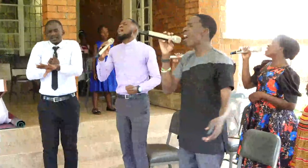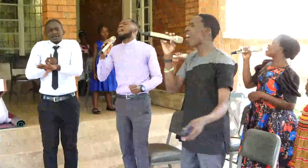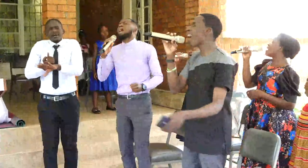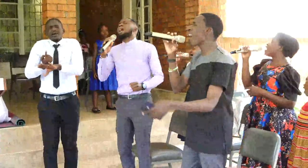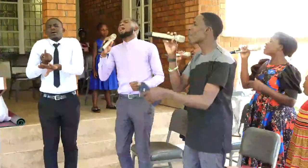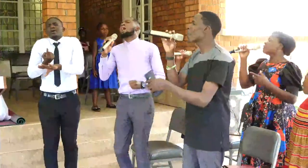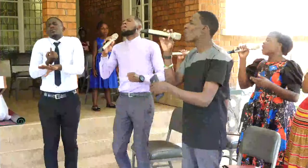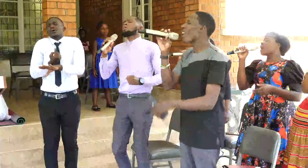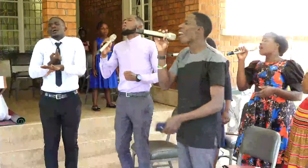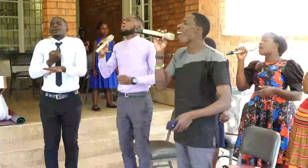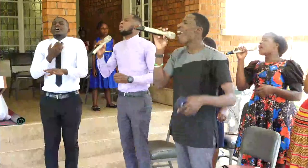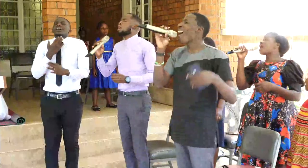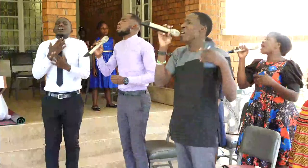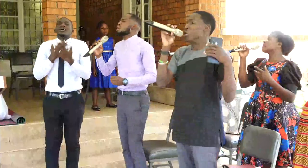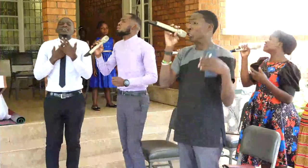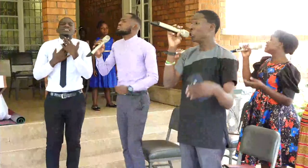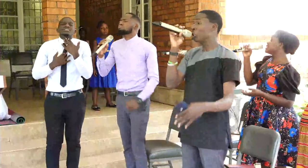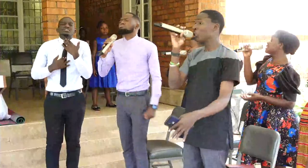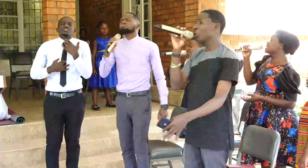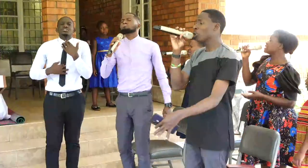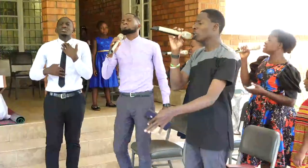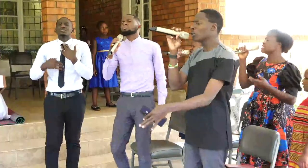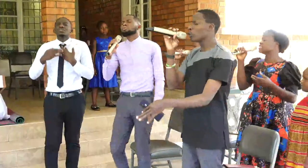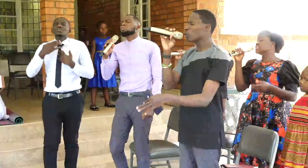Every hour.